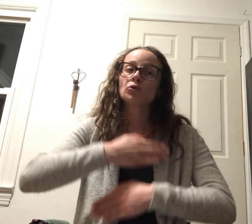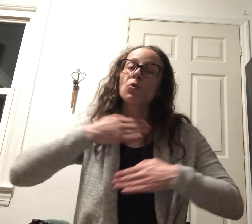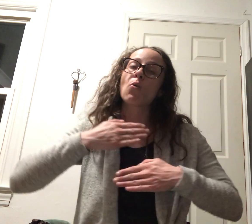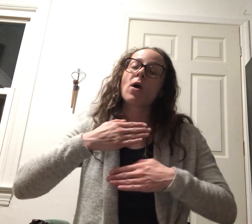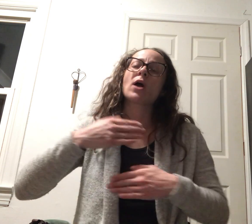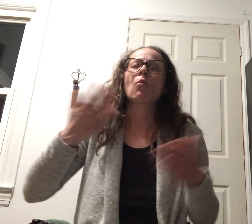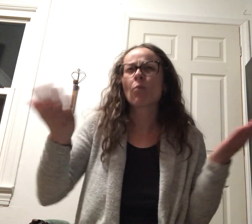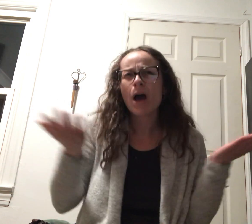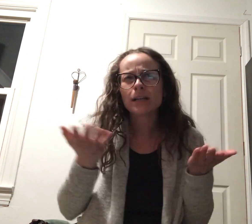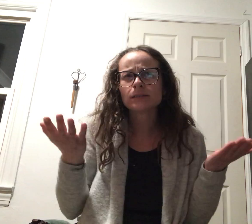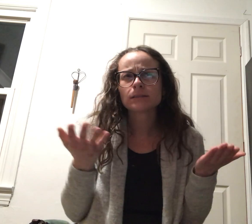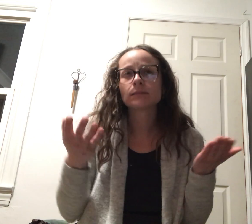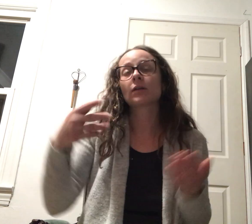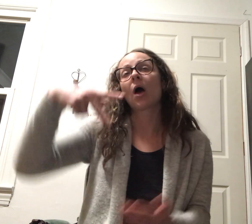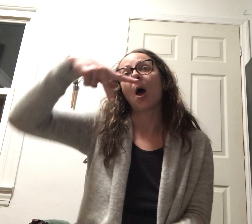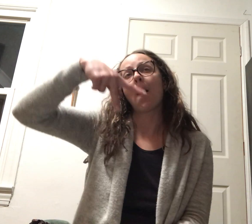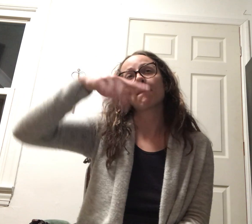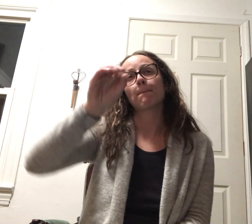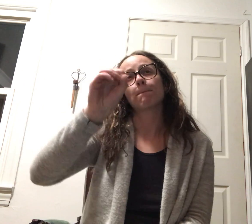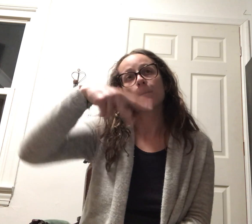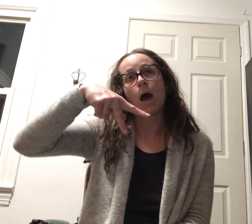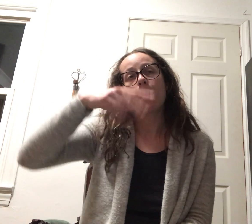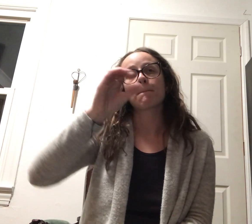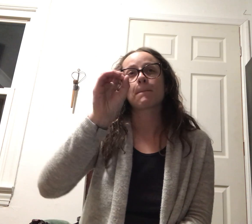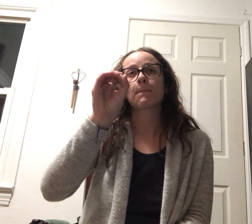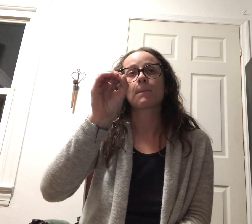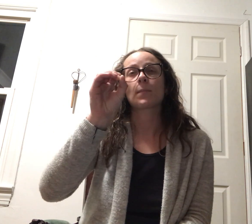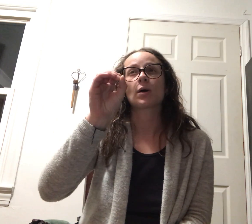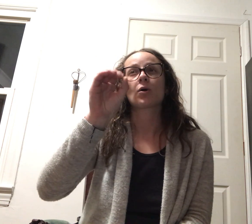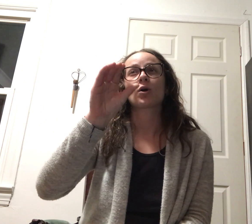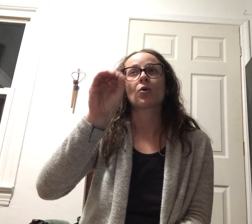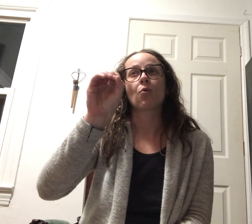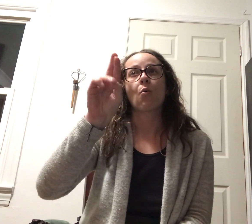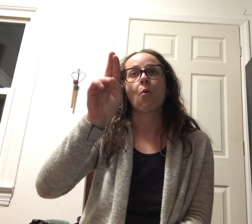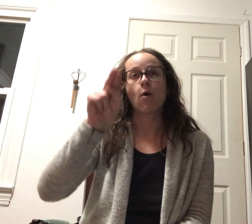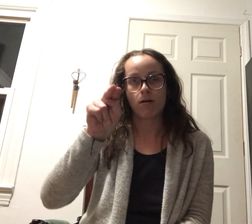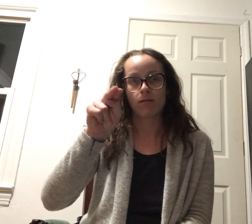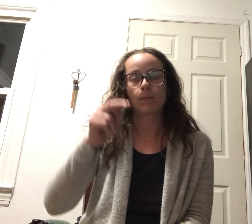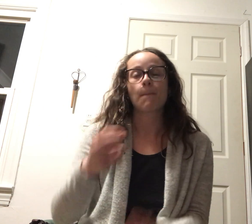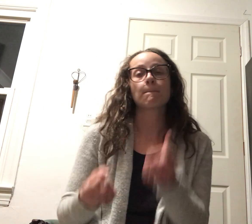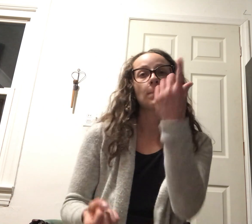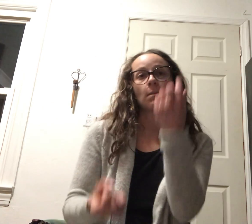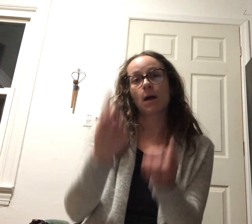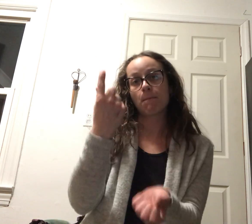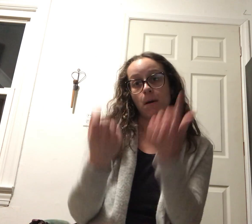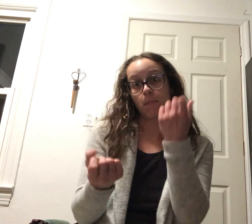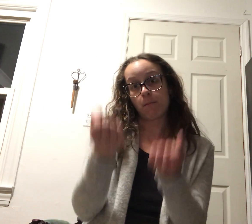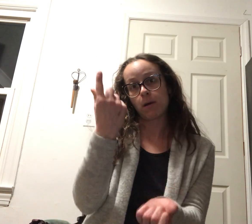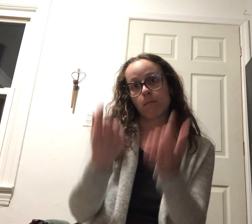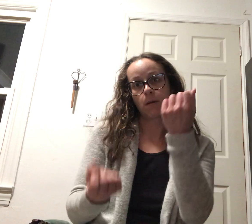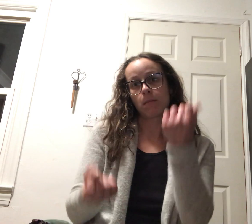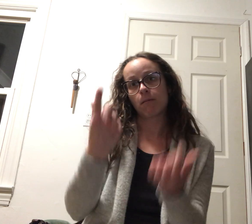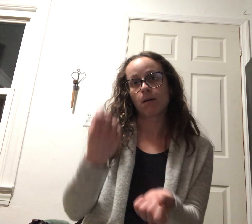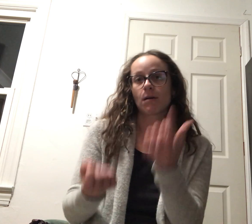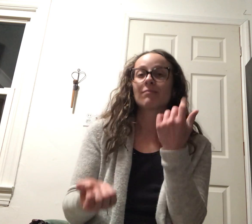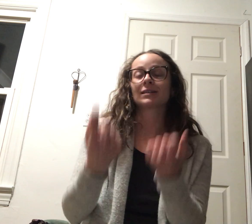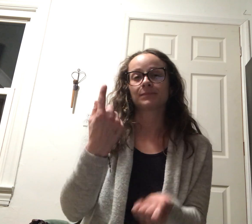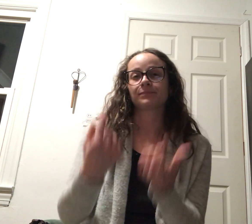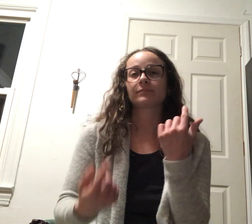We just buy the popcorn seeds and cook them on the stovetop. Use a little bit of peanut oil.